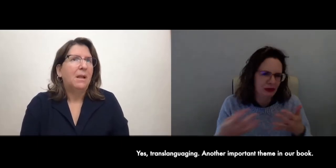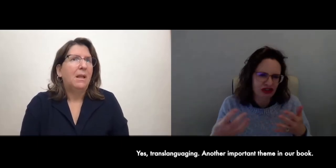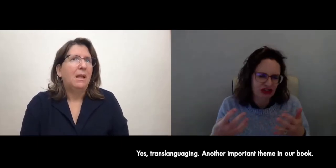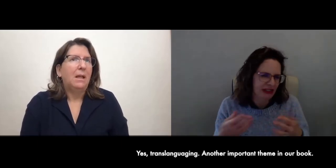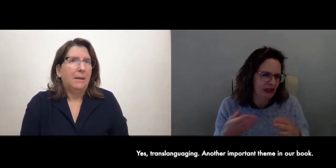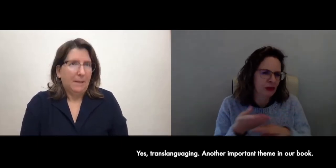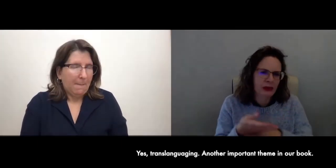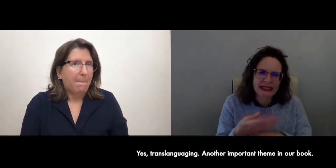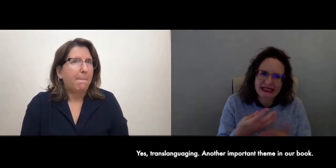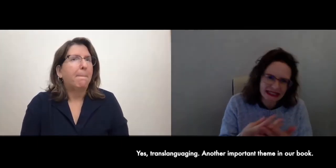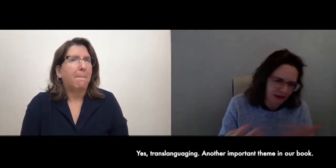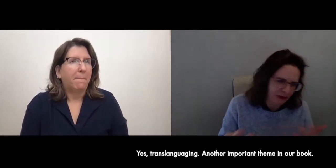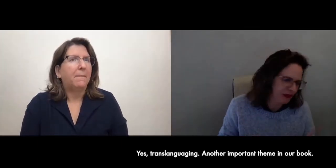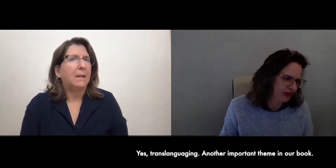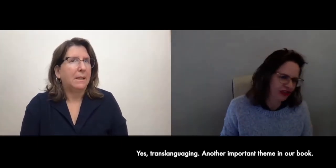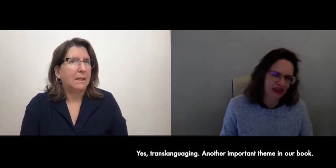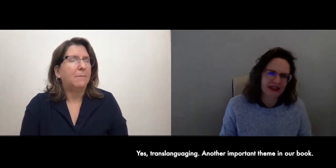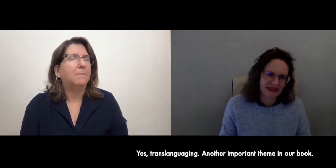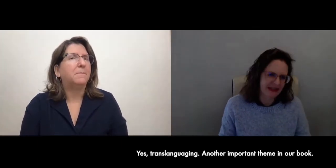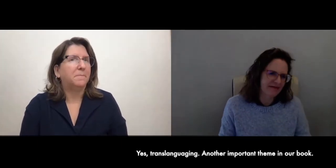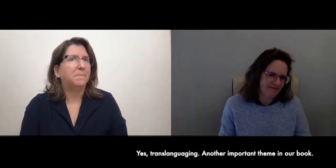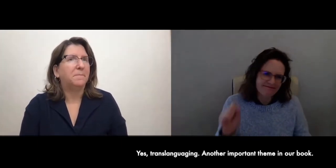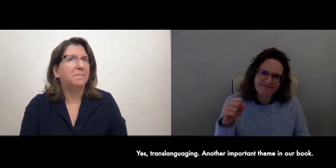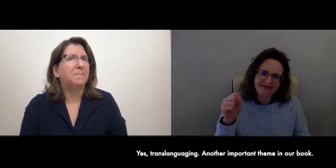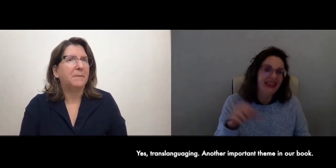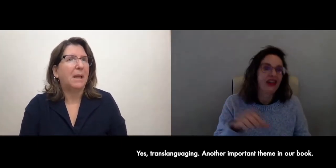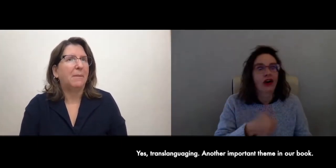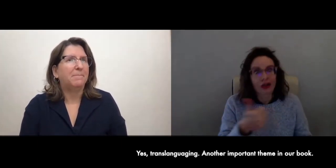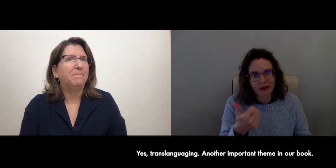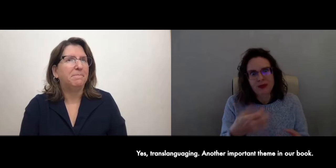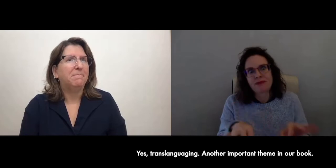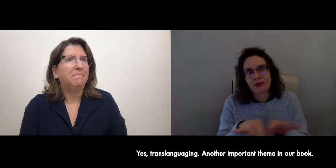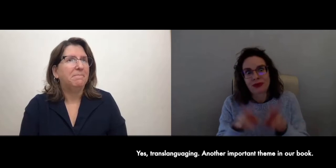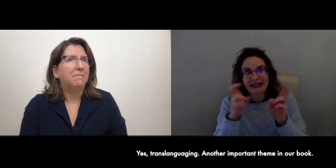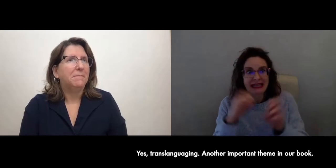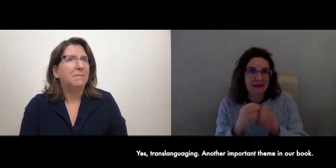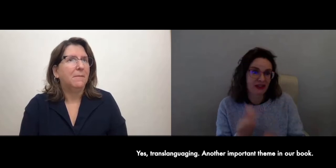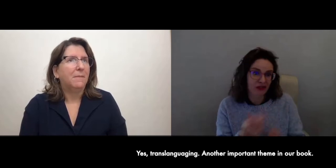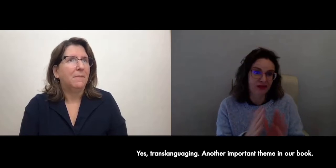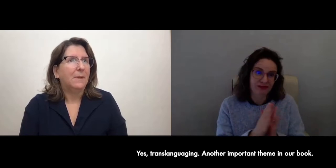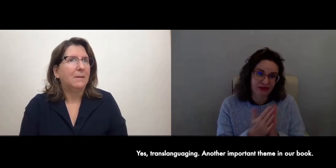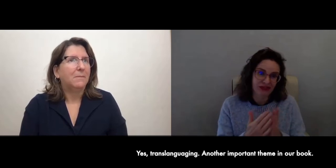Yes, translanguaging. Another important theme in our book. Absolutely.